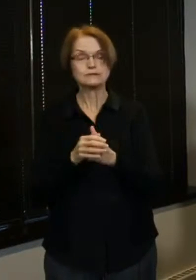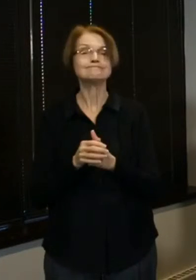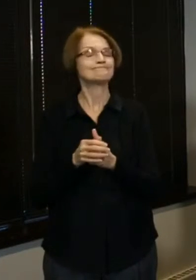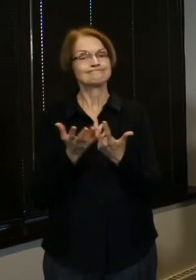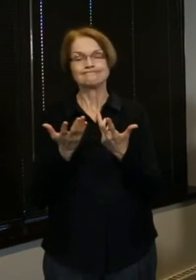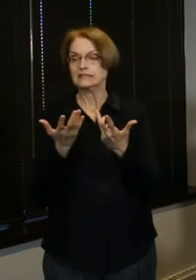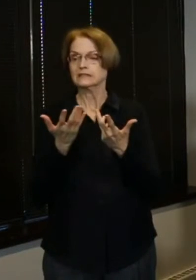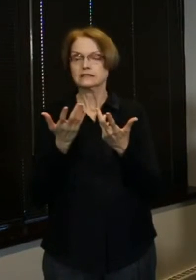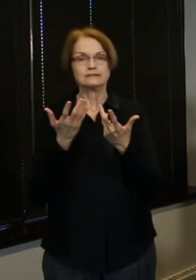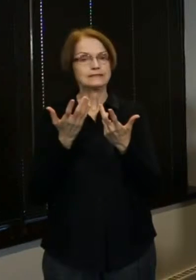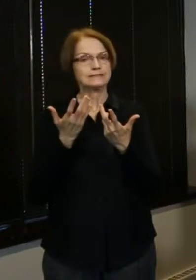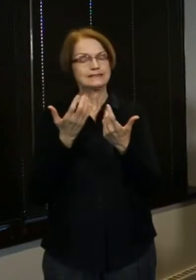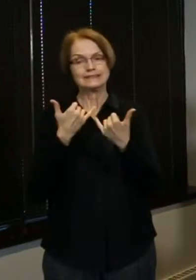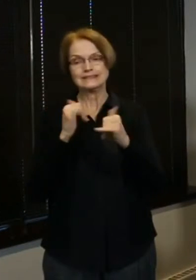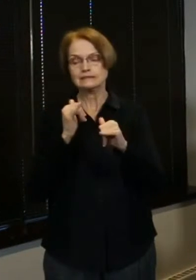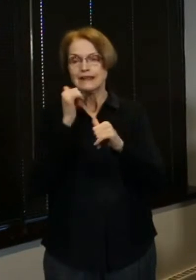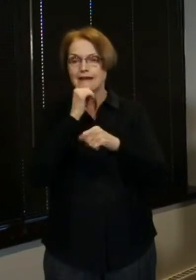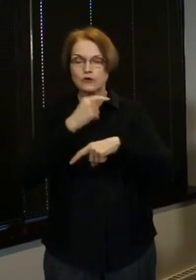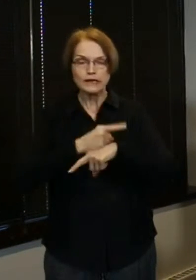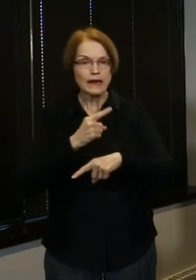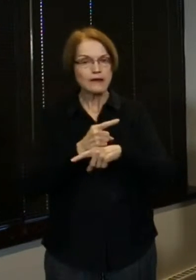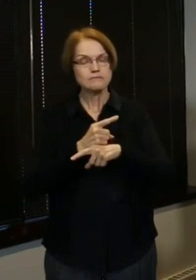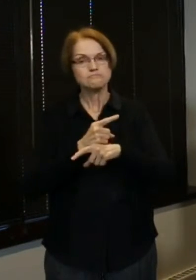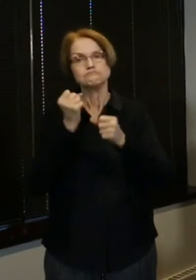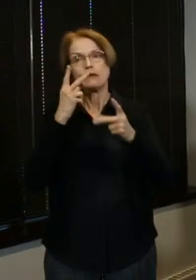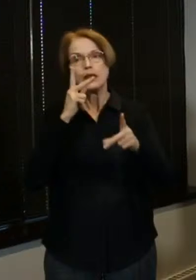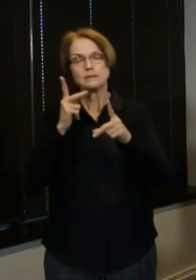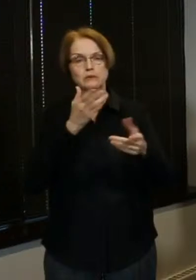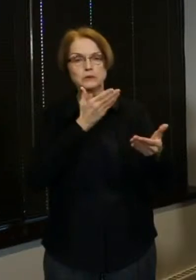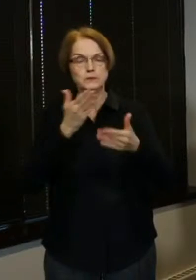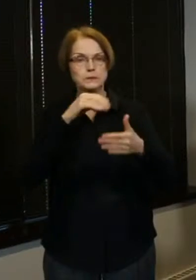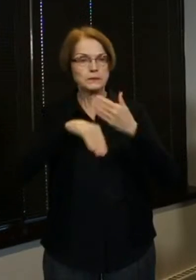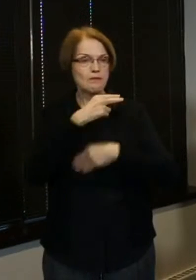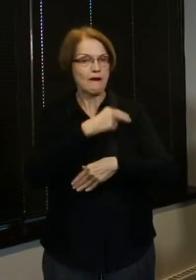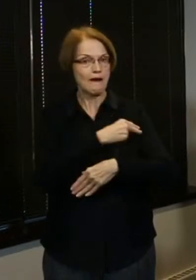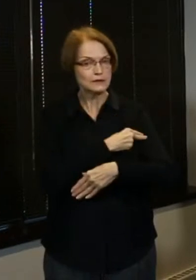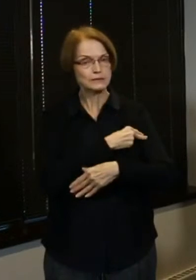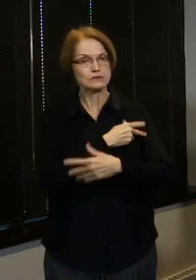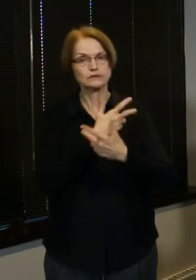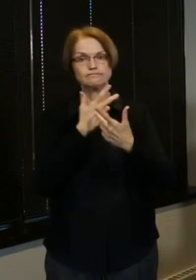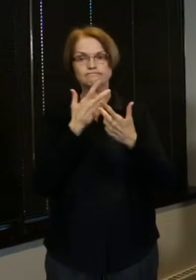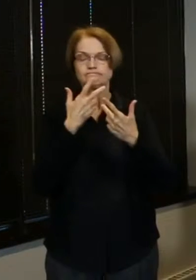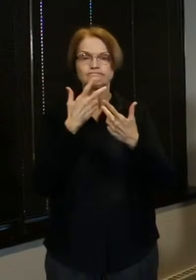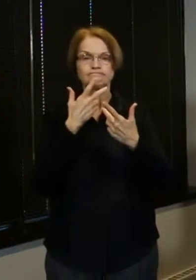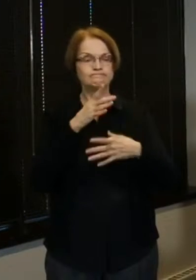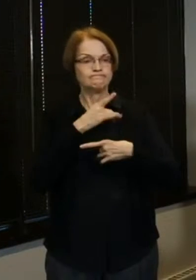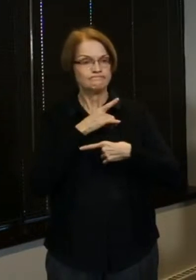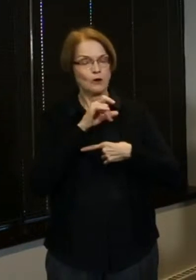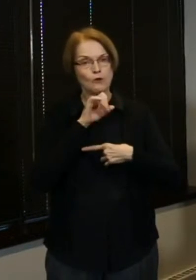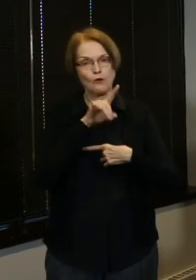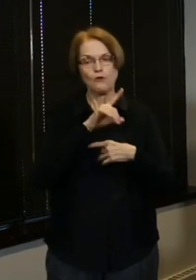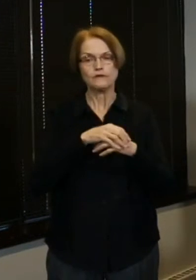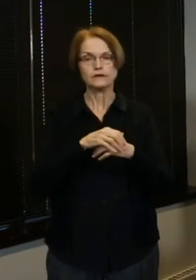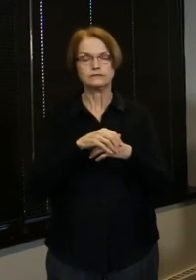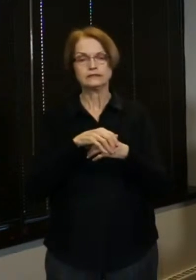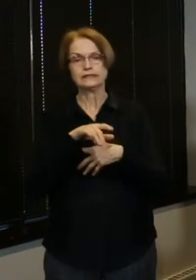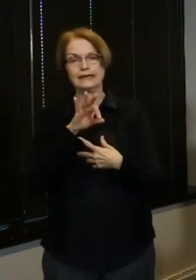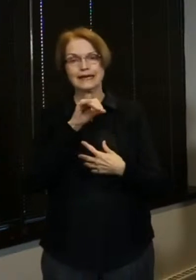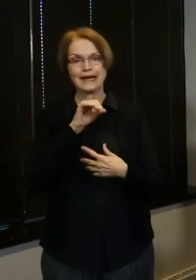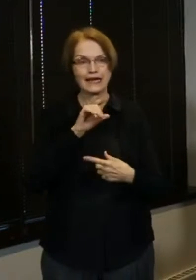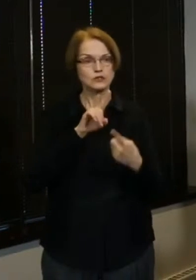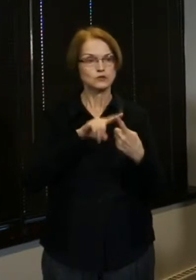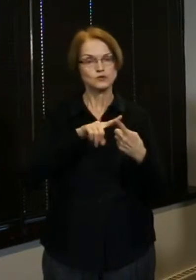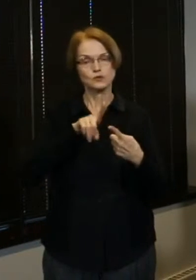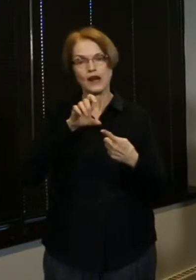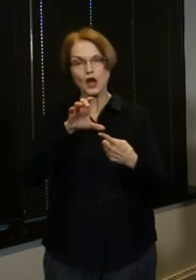patients being admitted to the hospital with the virus. And we continue to be averaging anywhere from around 90 to 100 new patients a